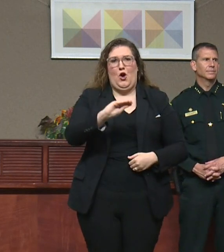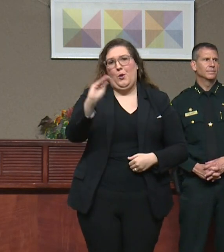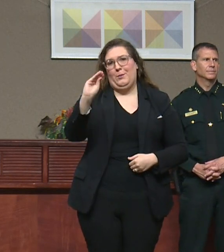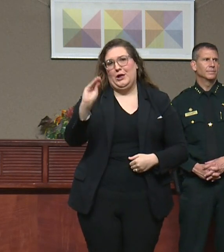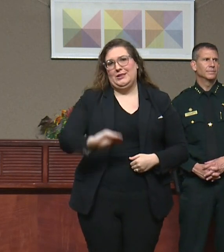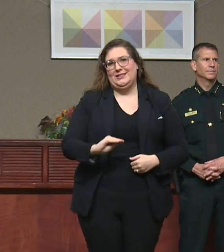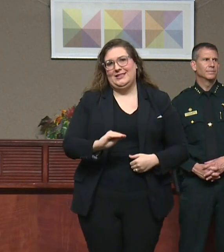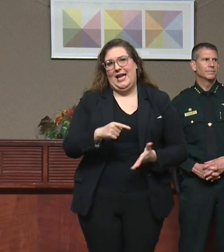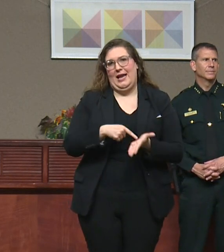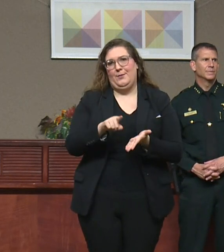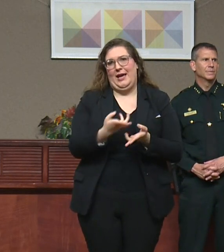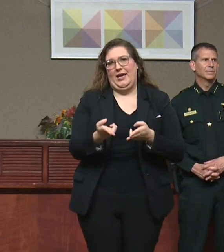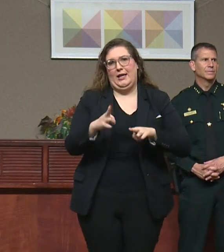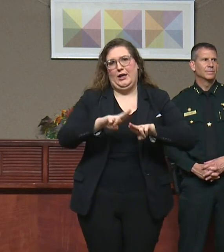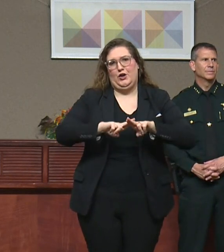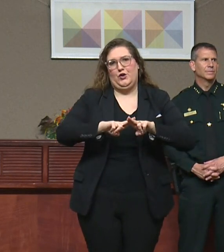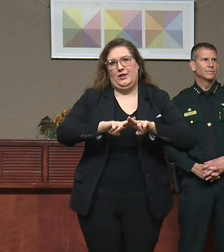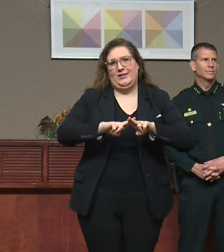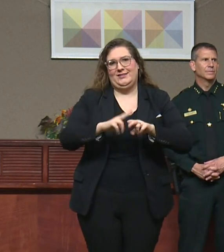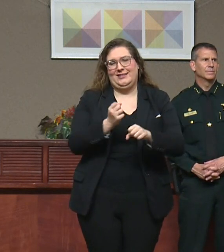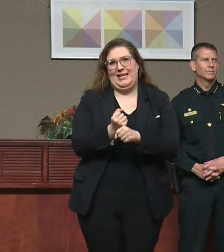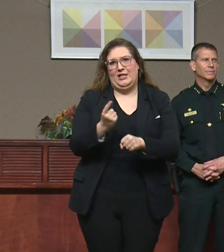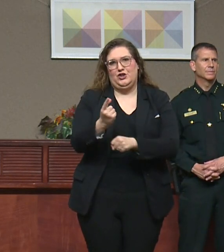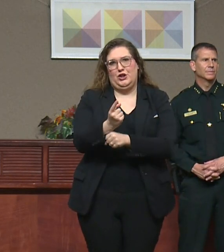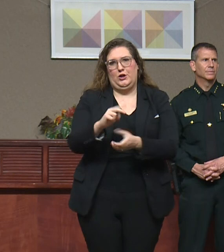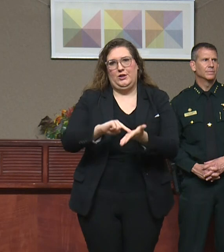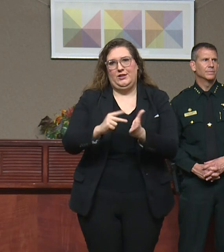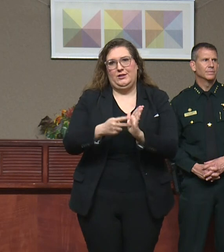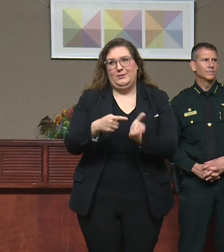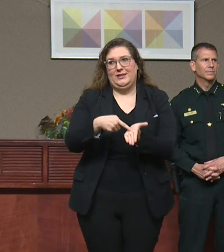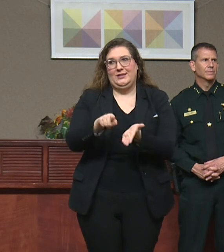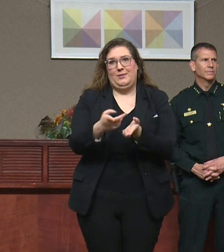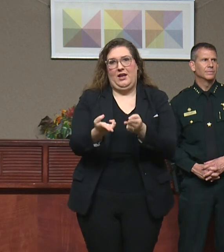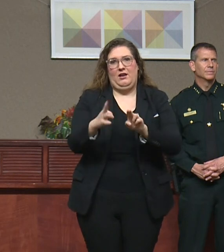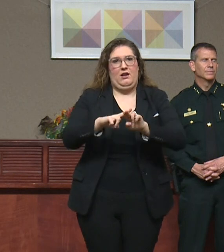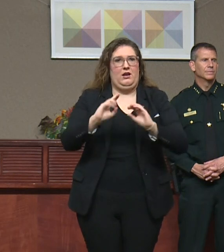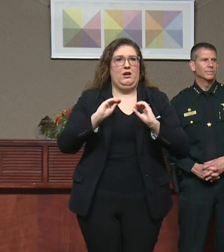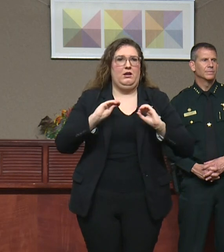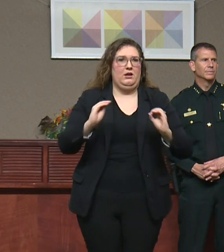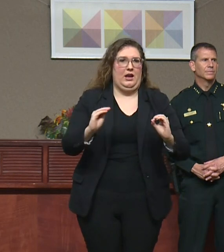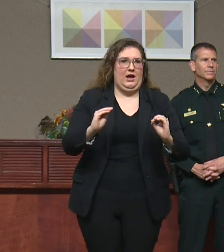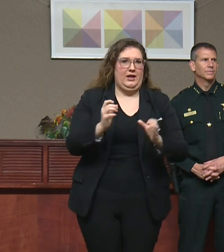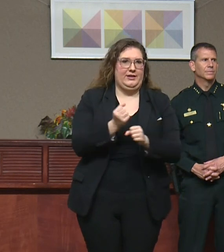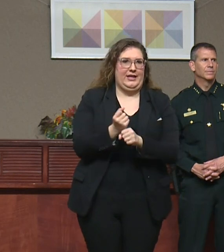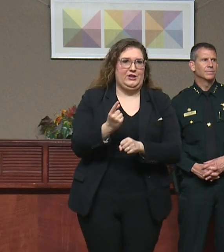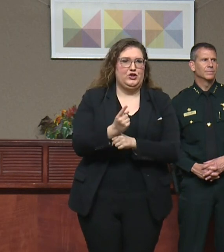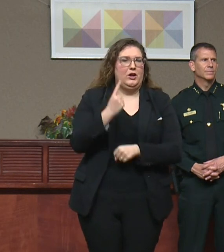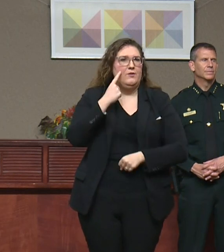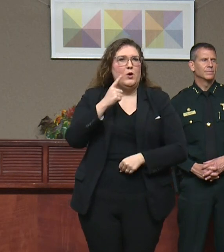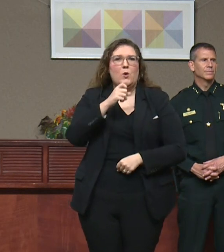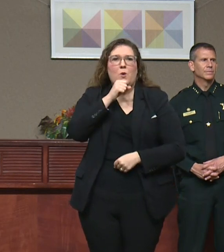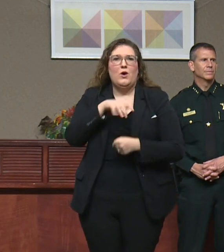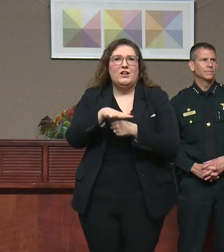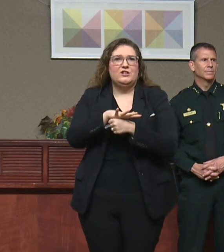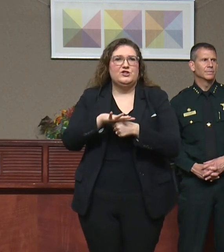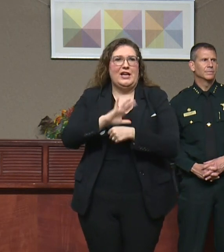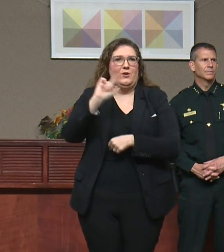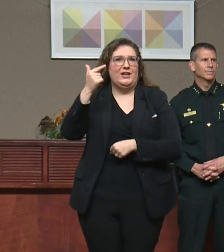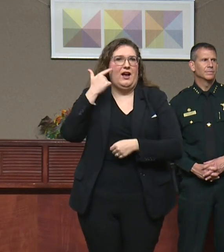next year, with the exception of those that we are contractually obligated to do.